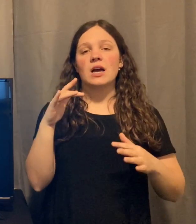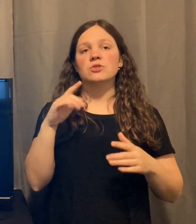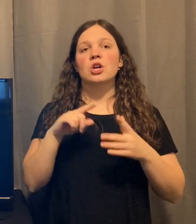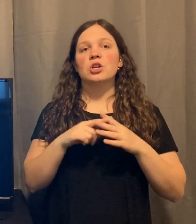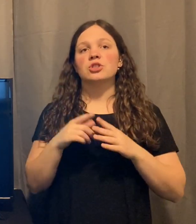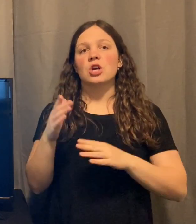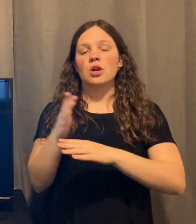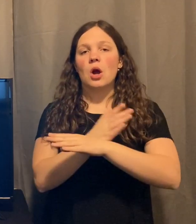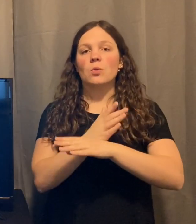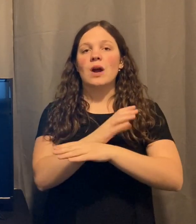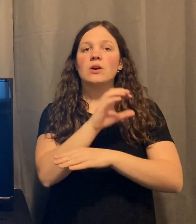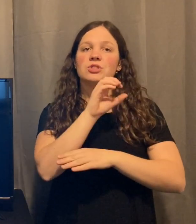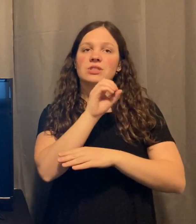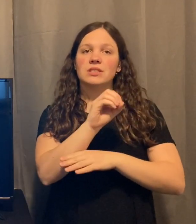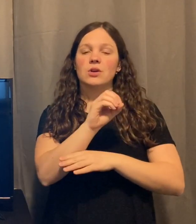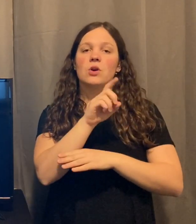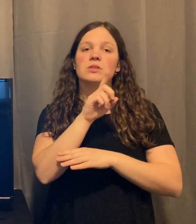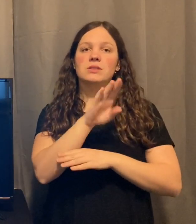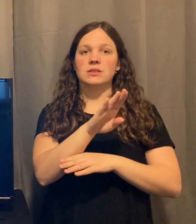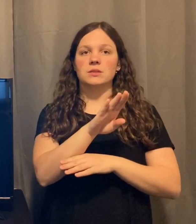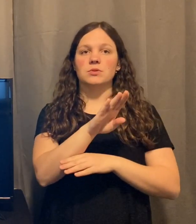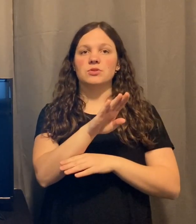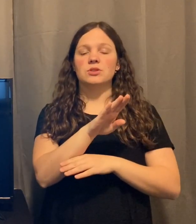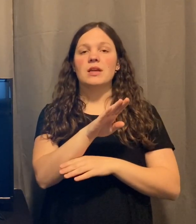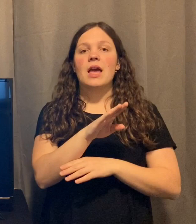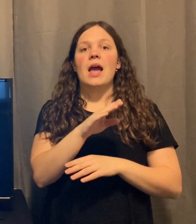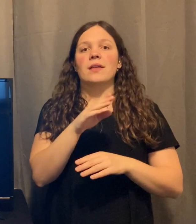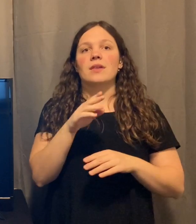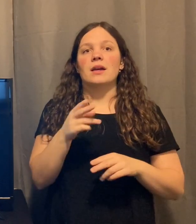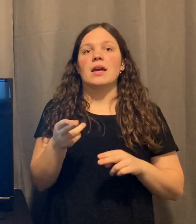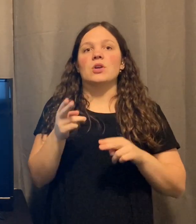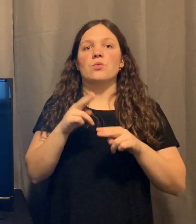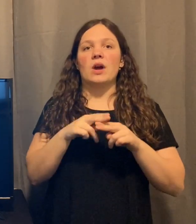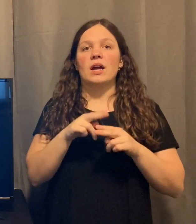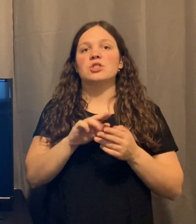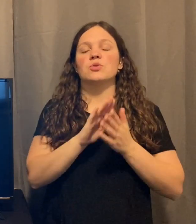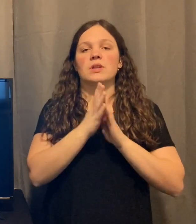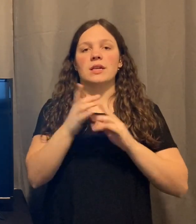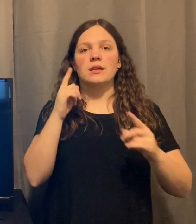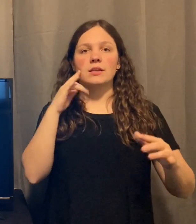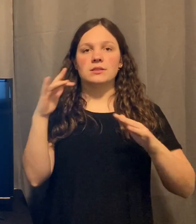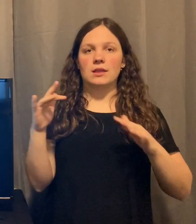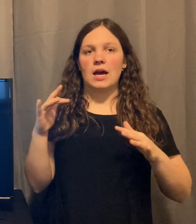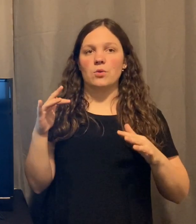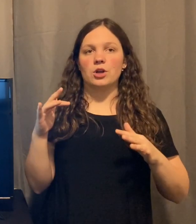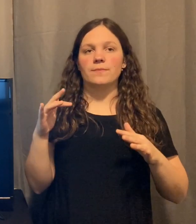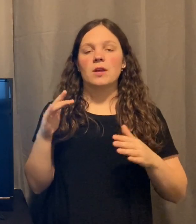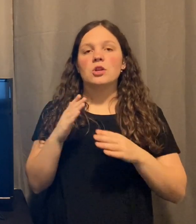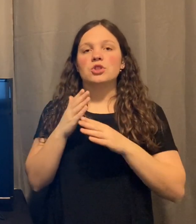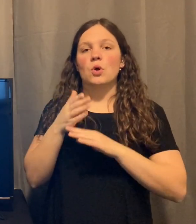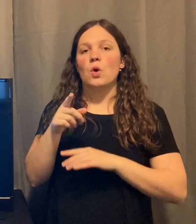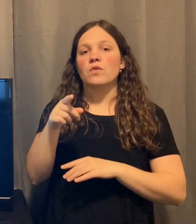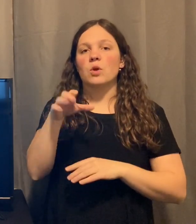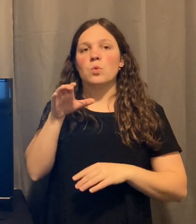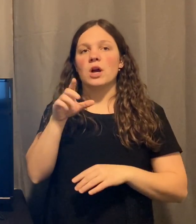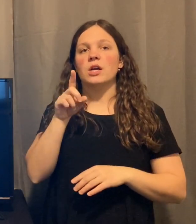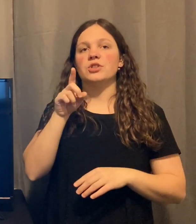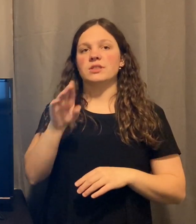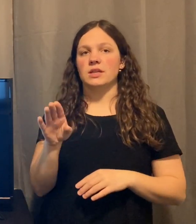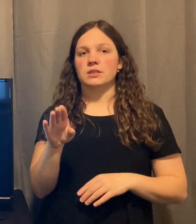sounds start around 0 decibels, and then it gradually gets louder to over 100